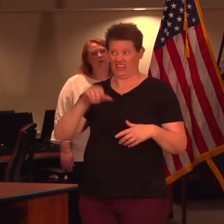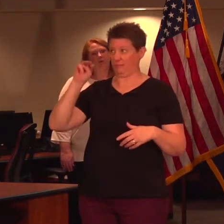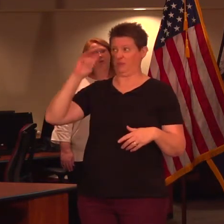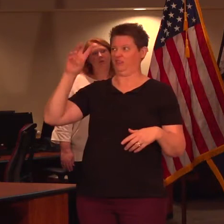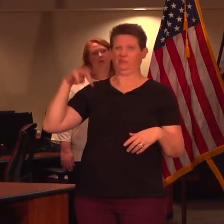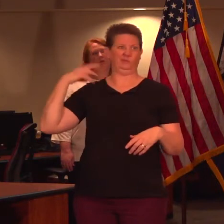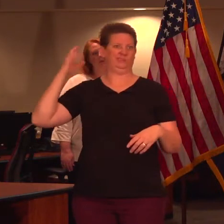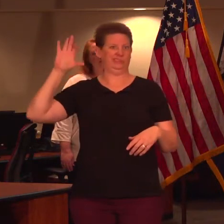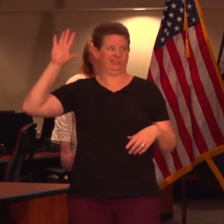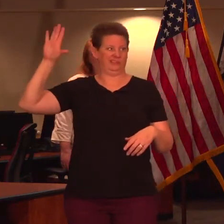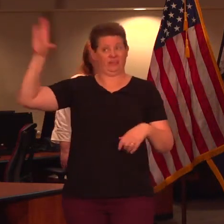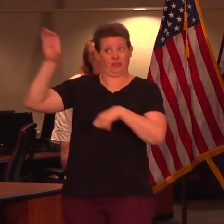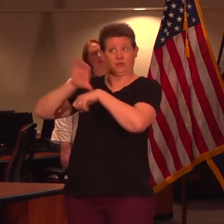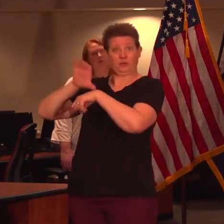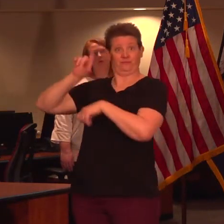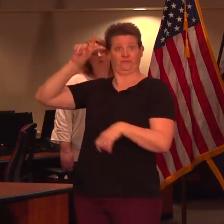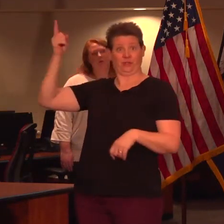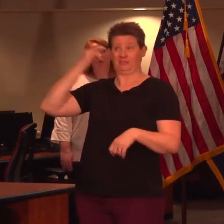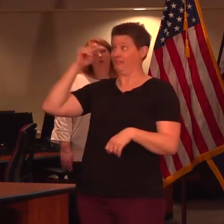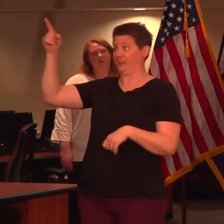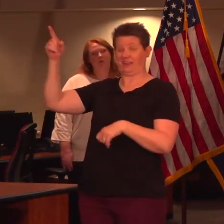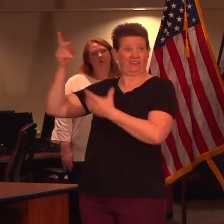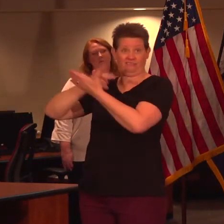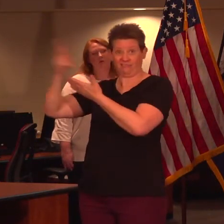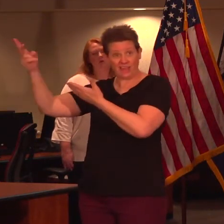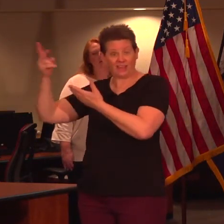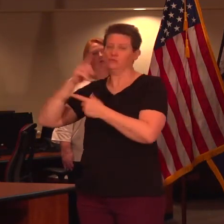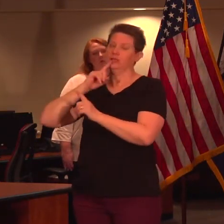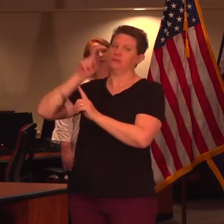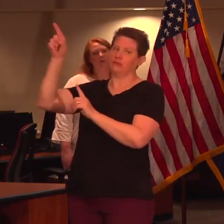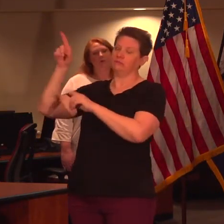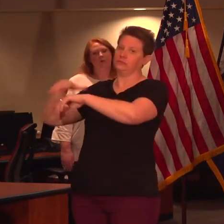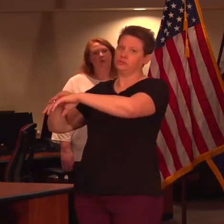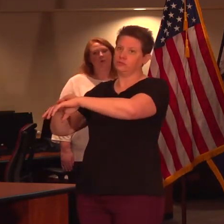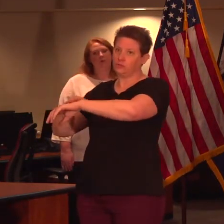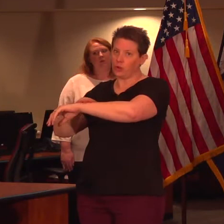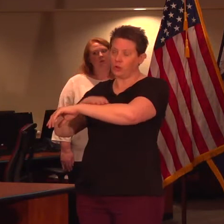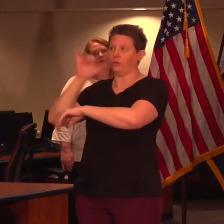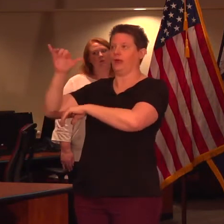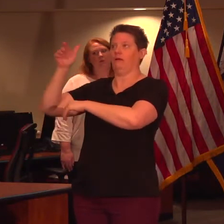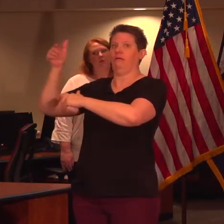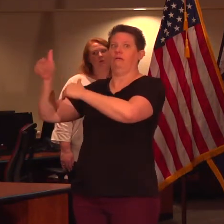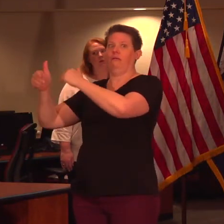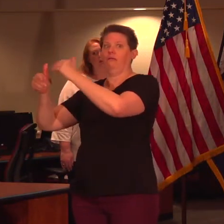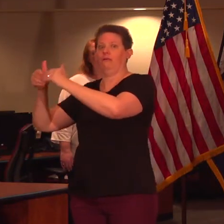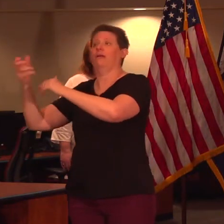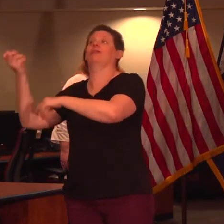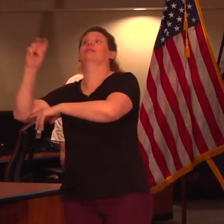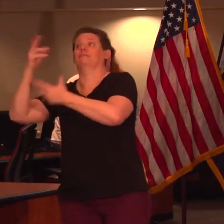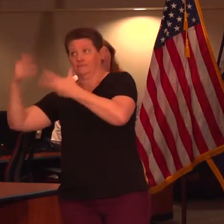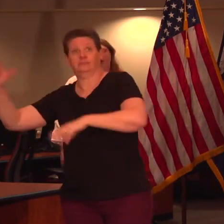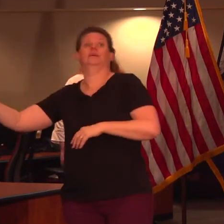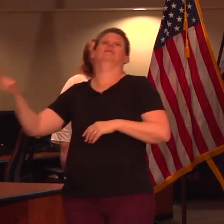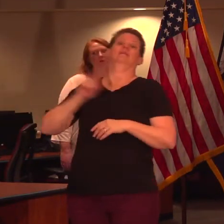Washington. And if they are not working, which they've been slowed to work, that slows down the whole process. But we've been working